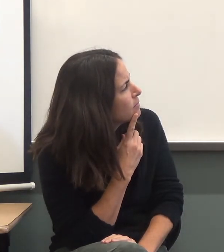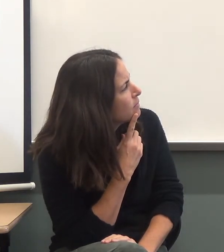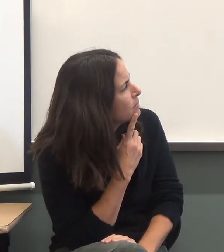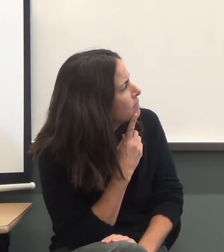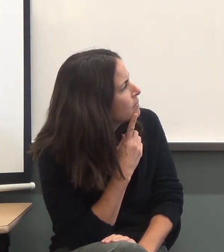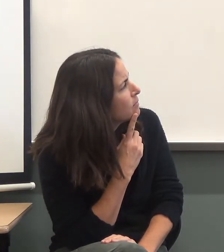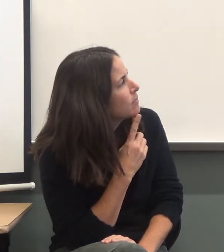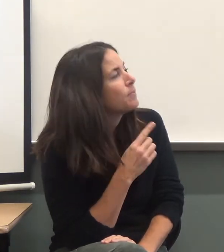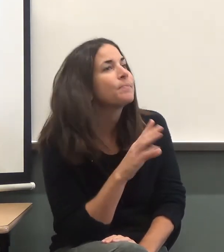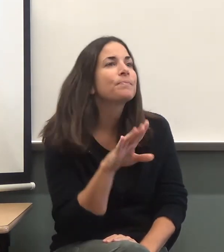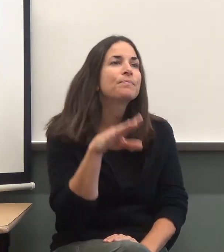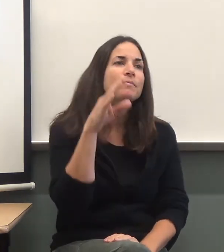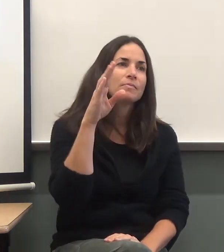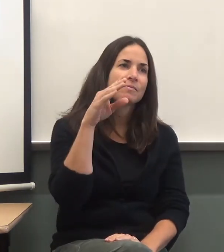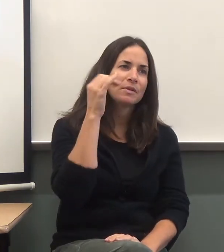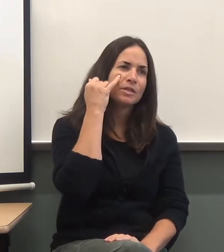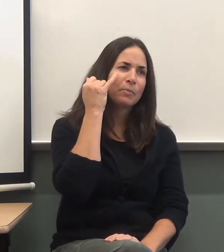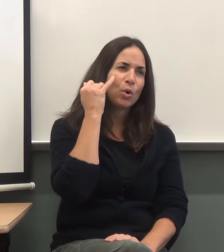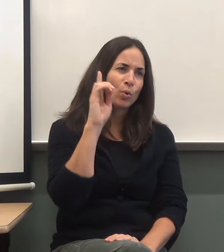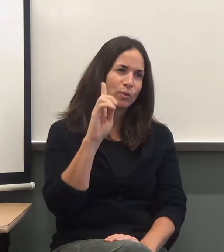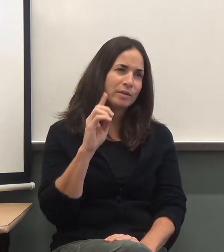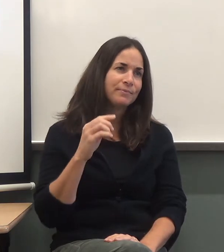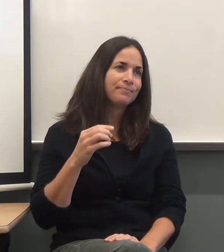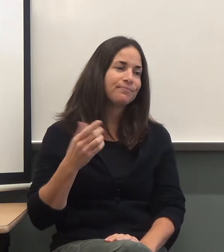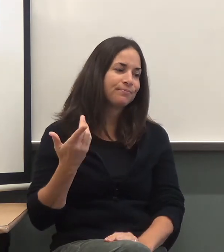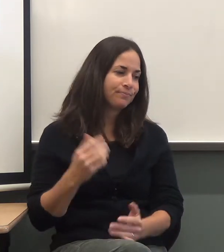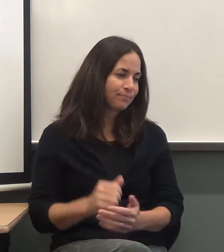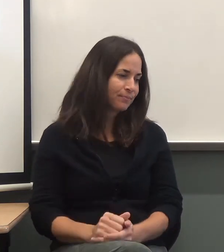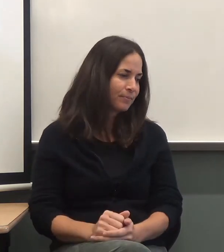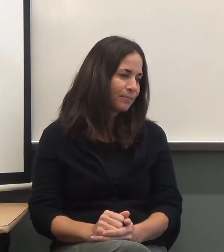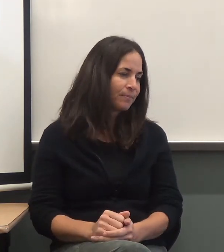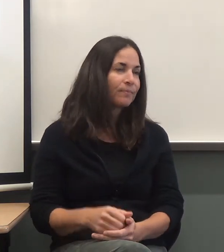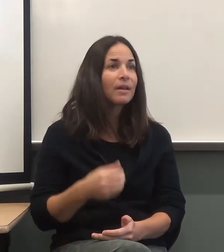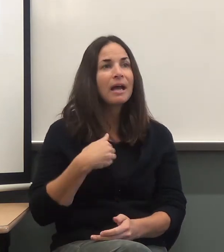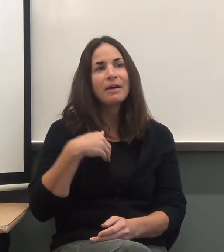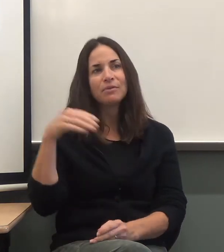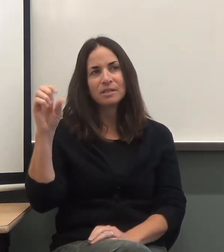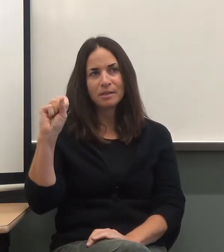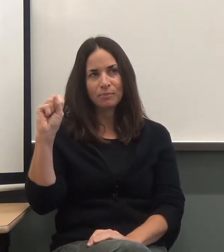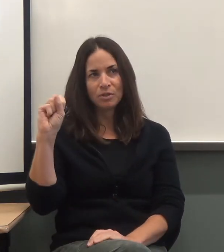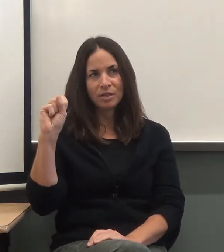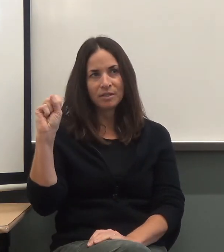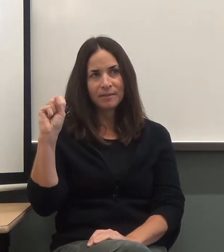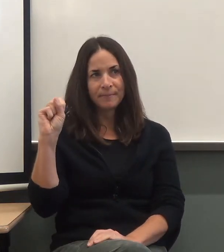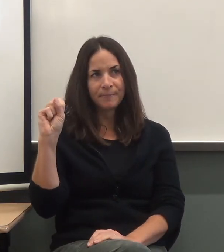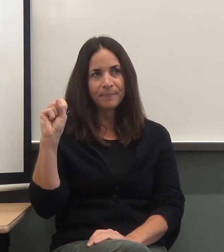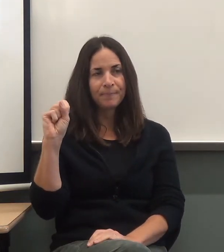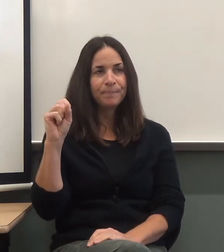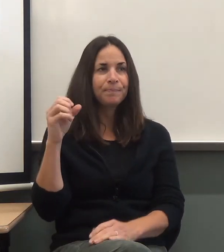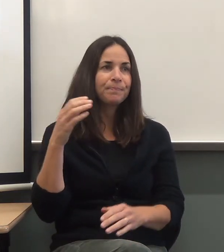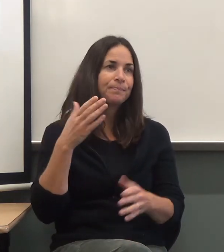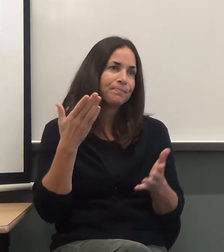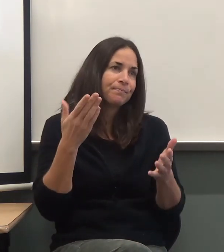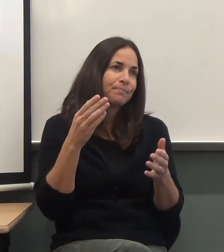Let's say I have a subject in my topic sentence, my